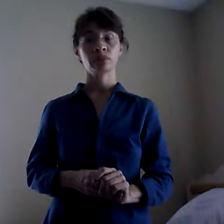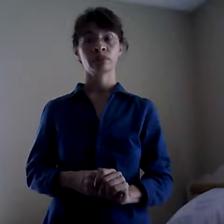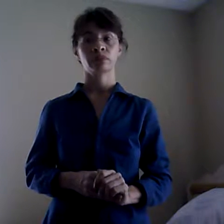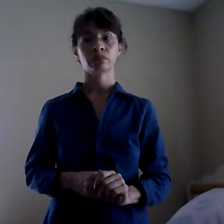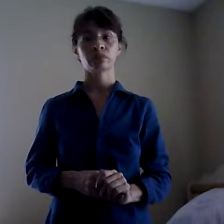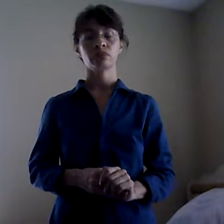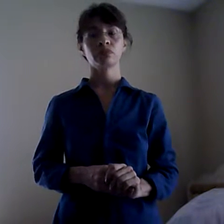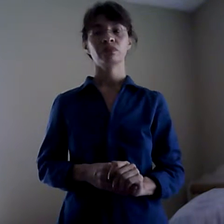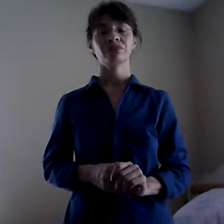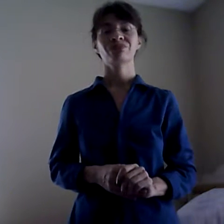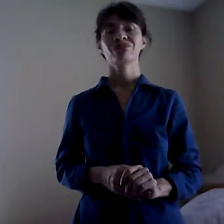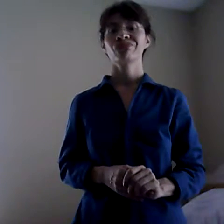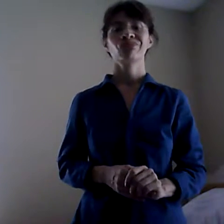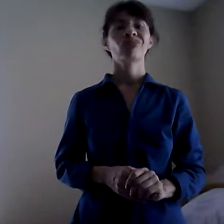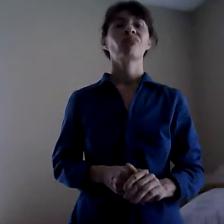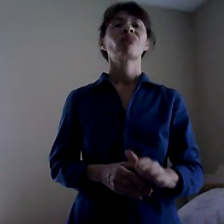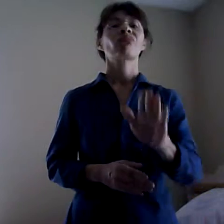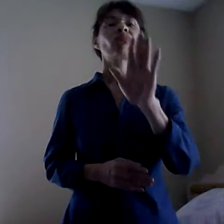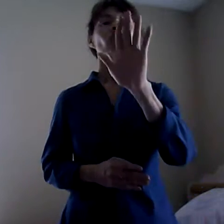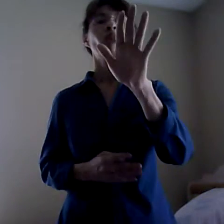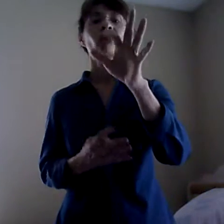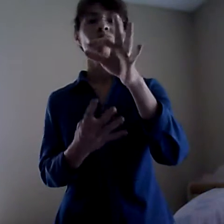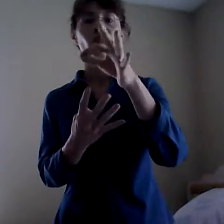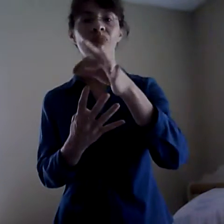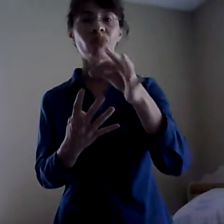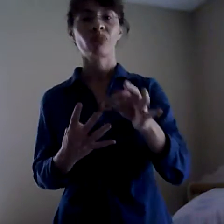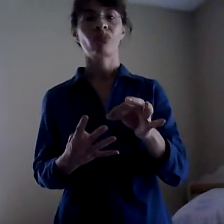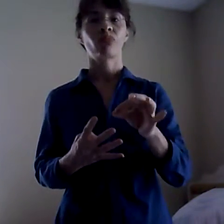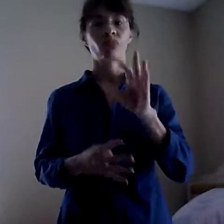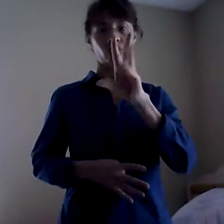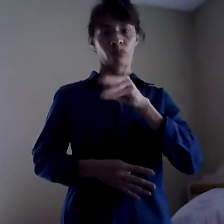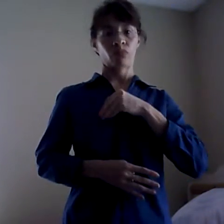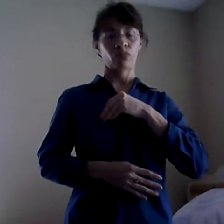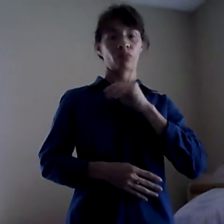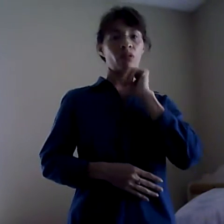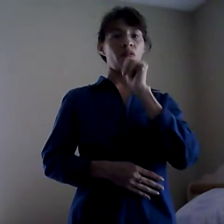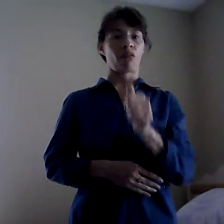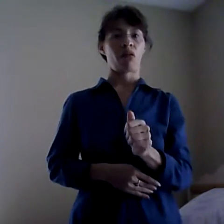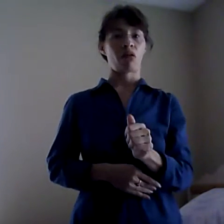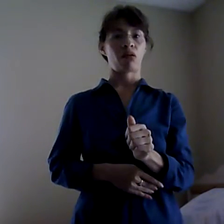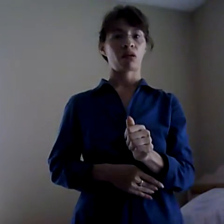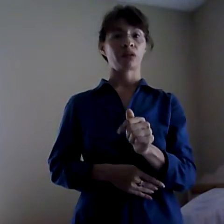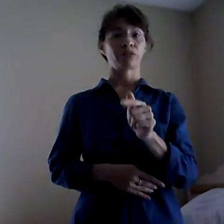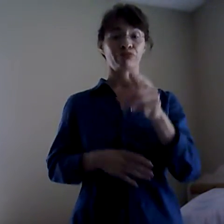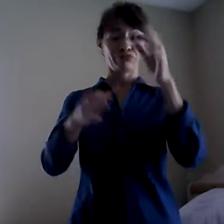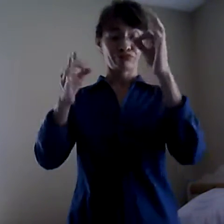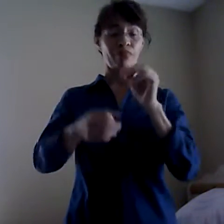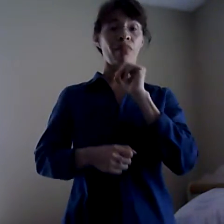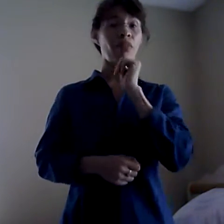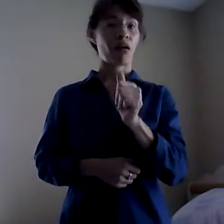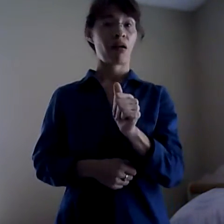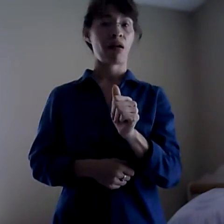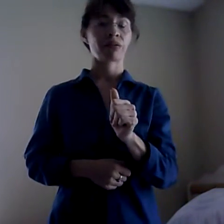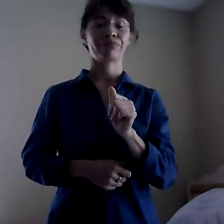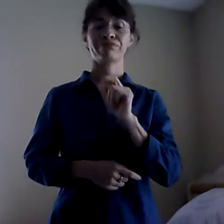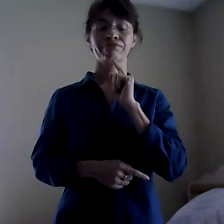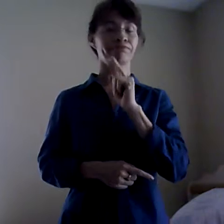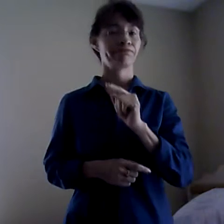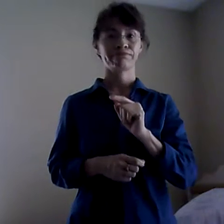it's your option to take benefits, but if you don't take benefits, it doesn't really affect your pay in the year. Because this is like a mom and